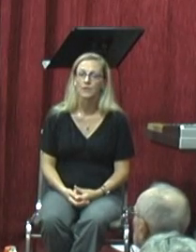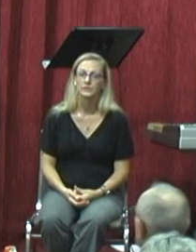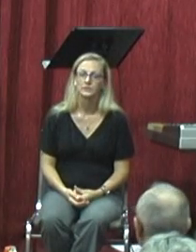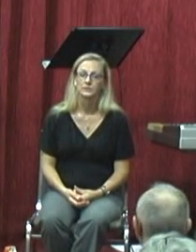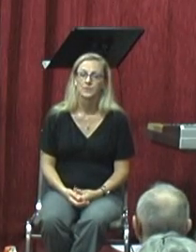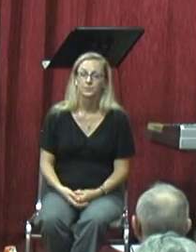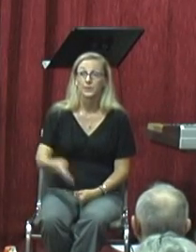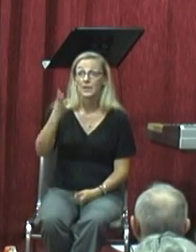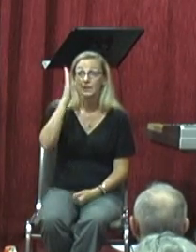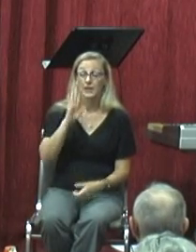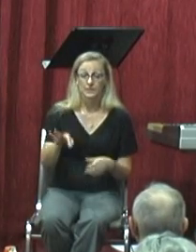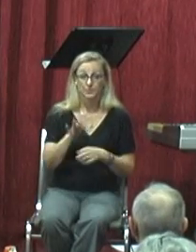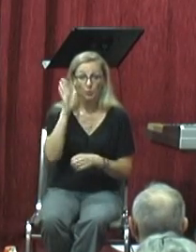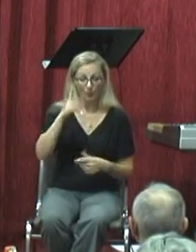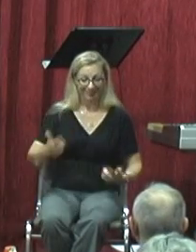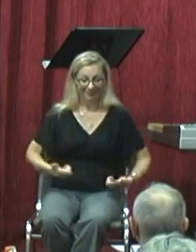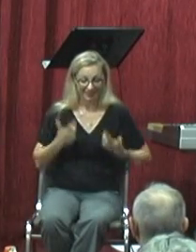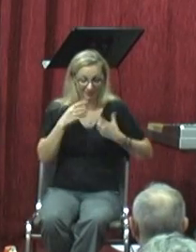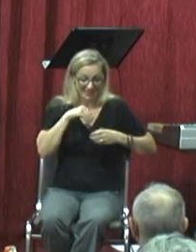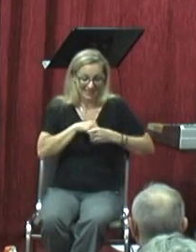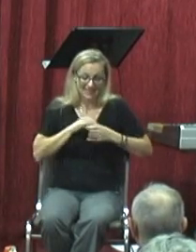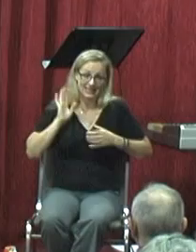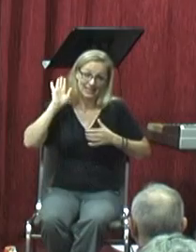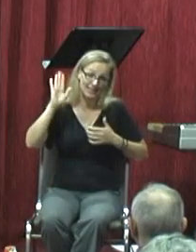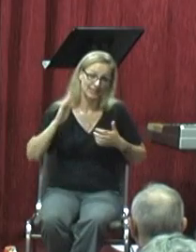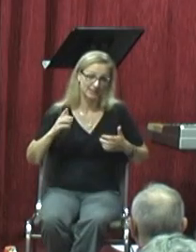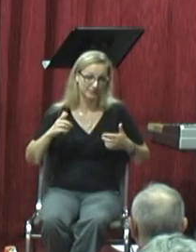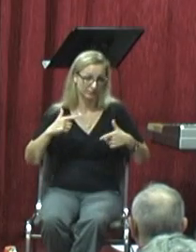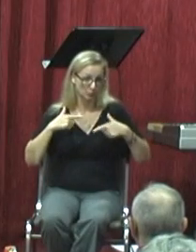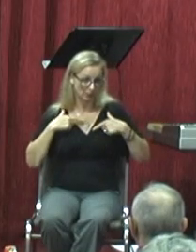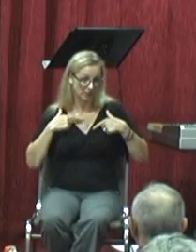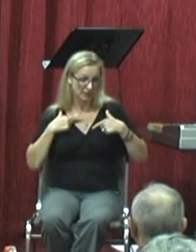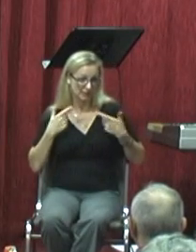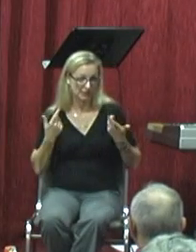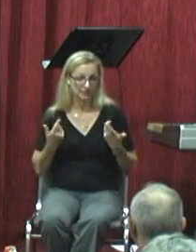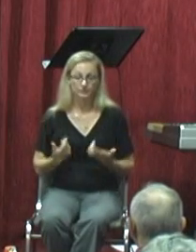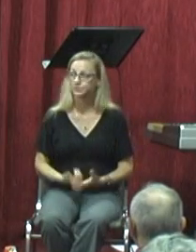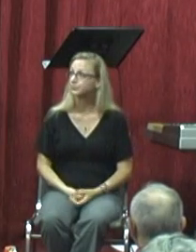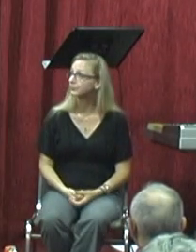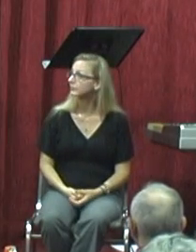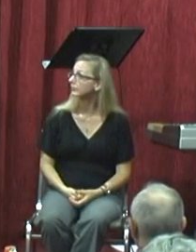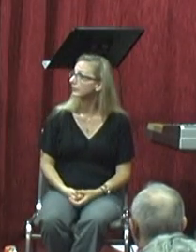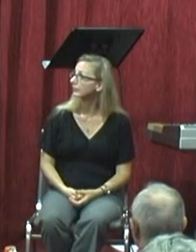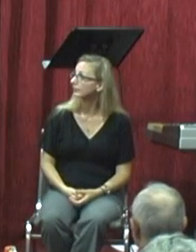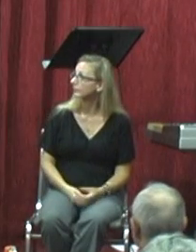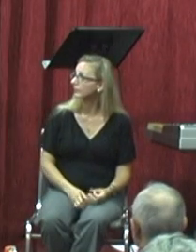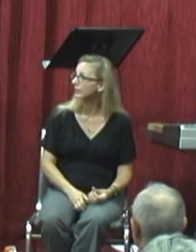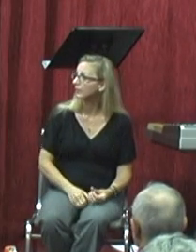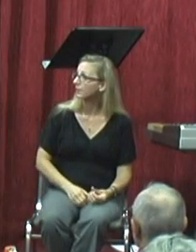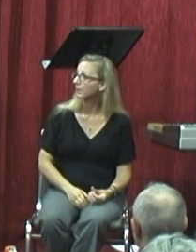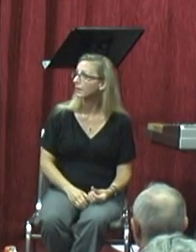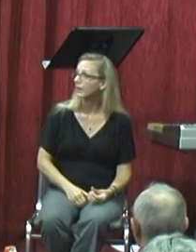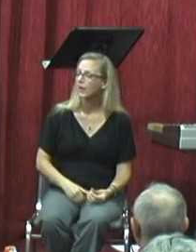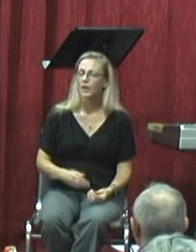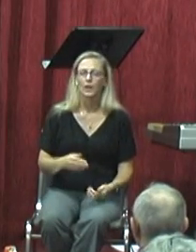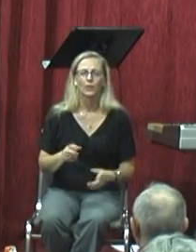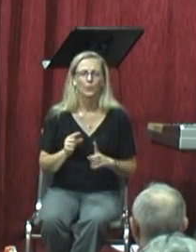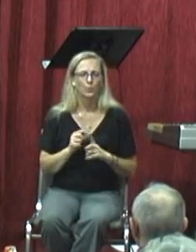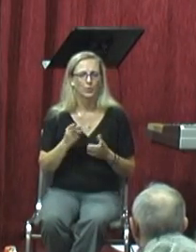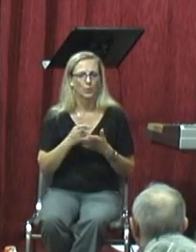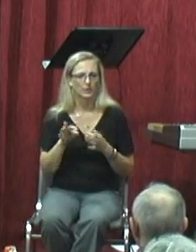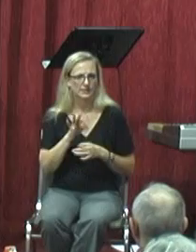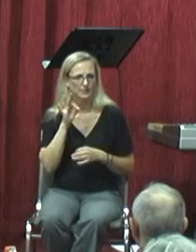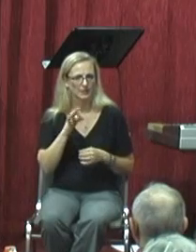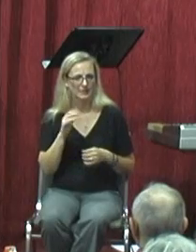his Kohanim. And this word counselor is parakletos, meaning as a legal advisor. In other words,